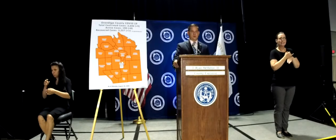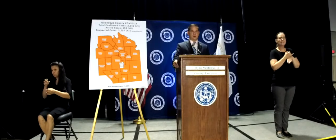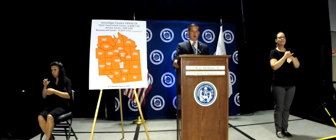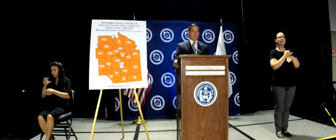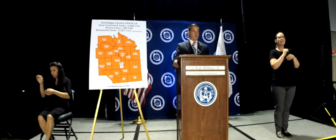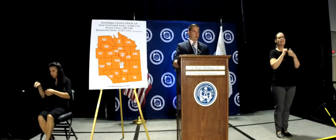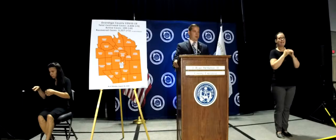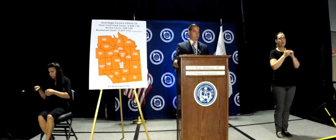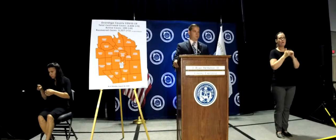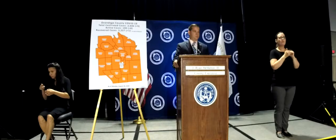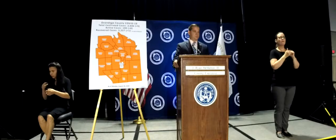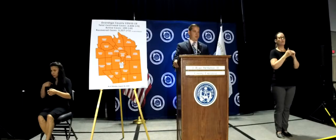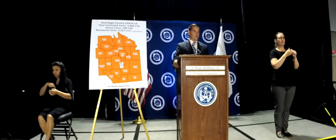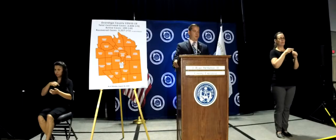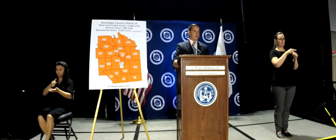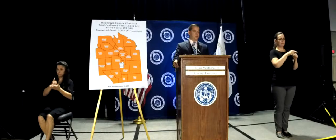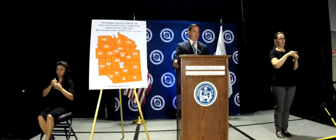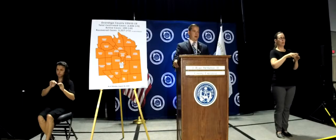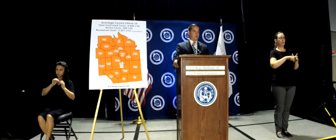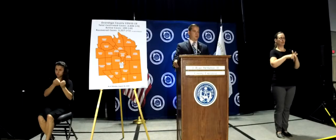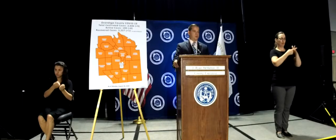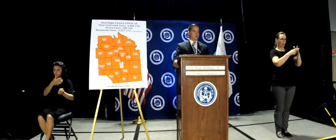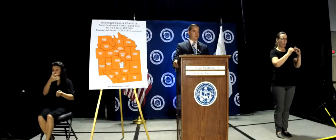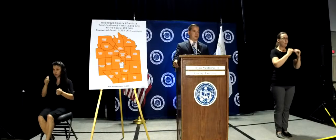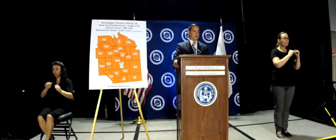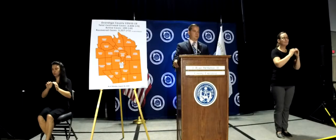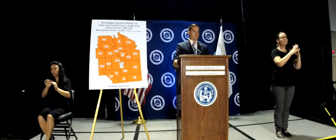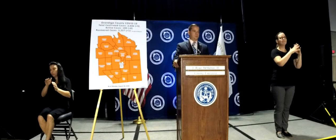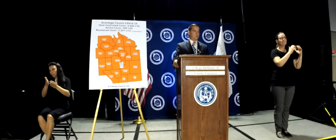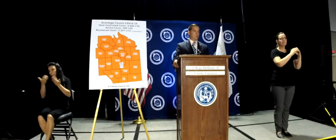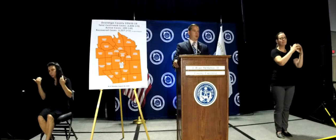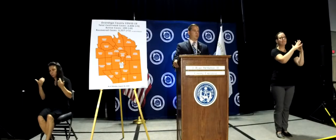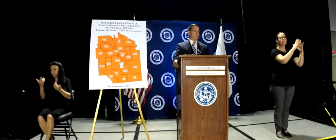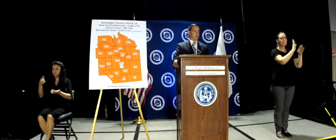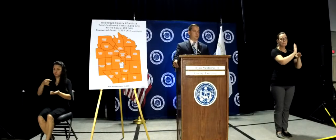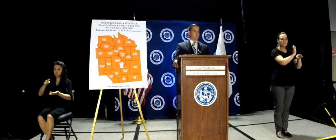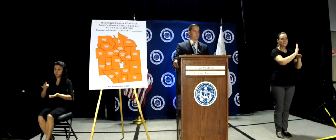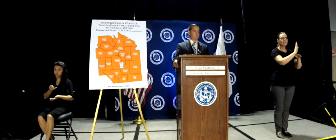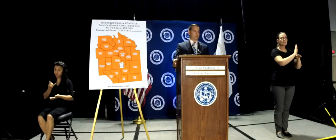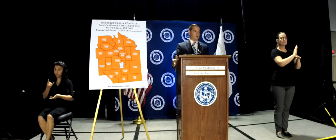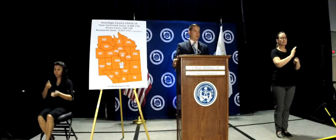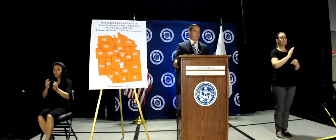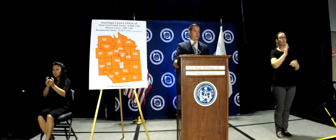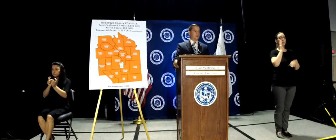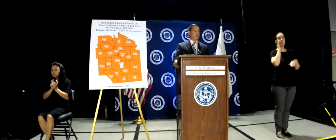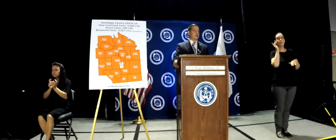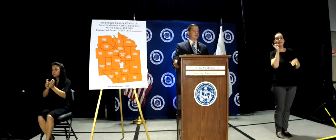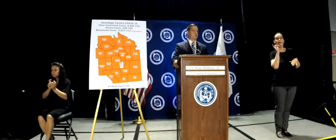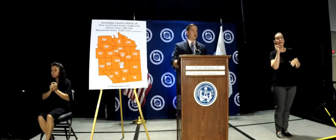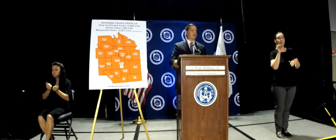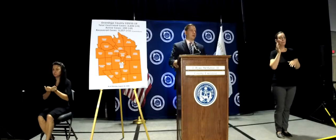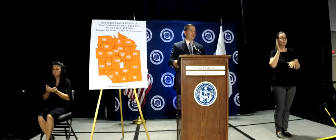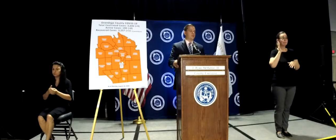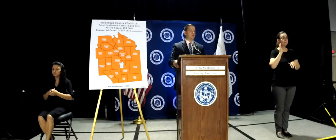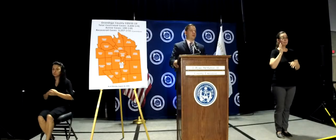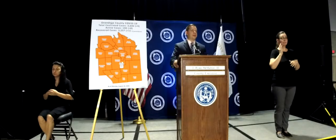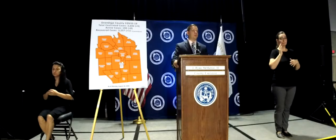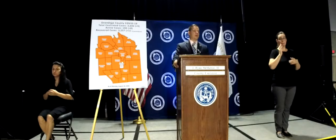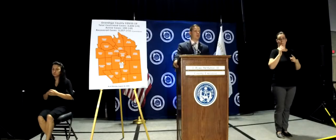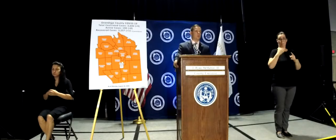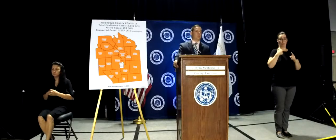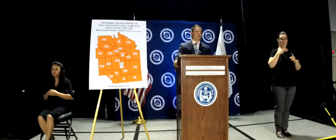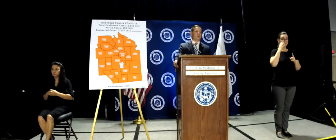region, off the ground. And if we can't do it now, Trish, when are we going to do it? Really, I mean, and that's where it is.